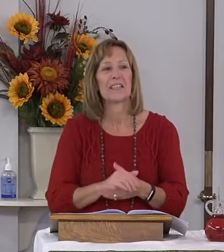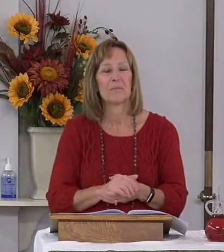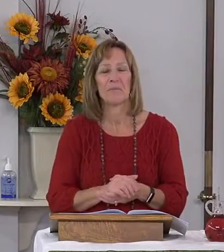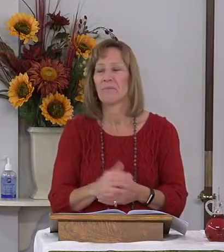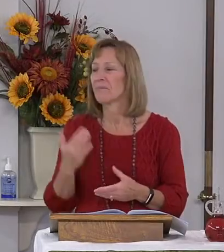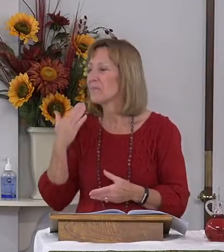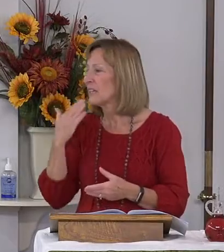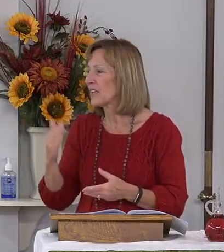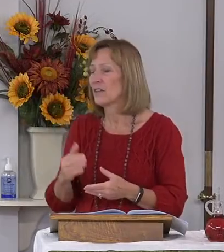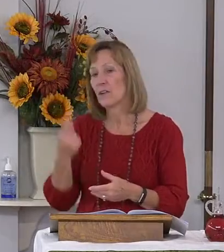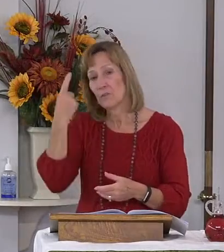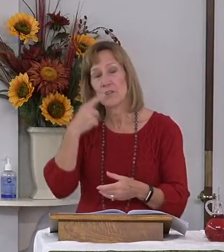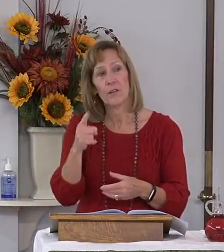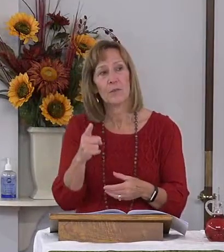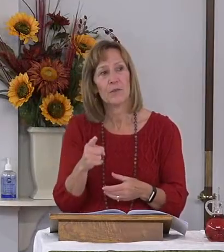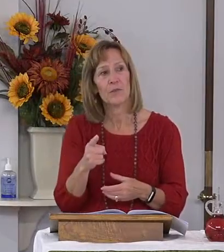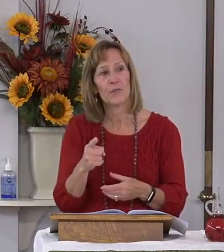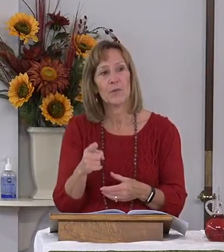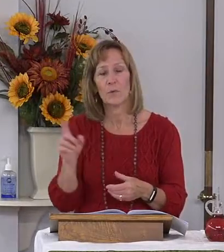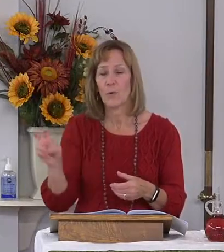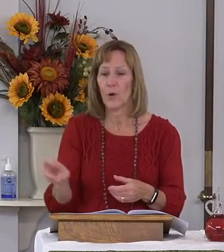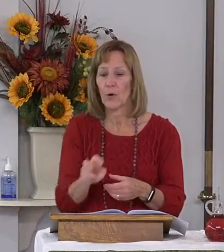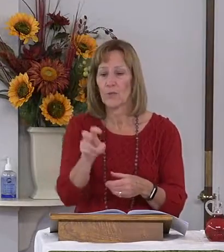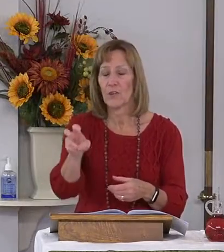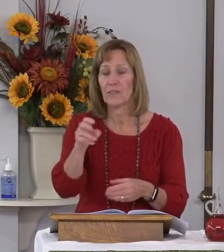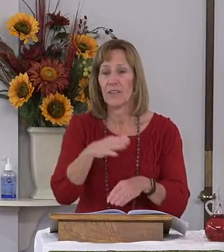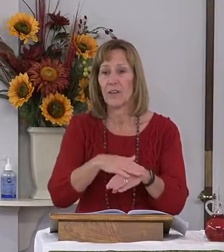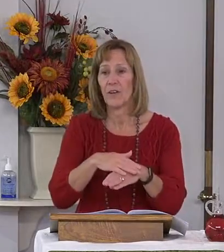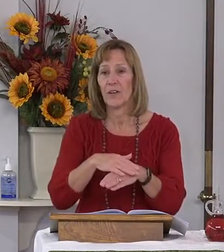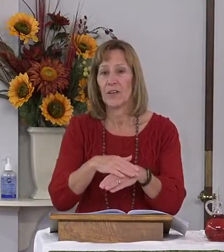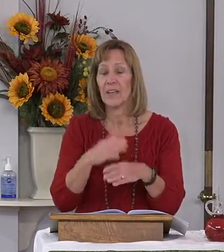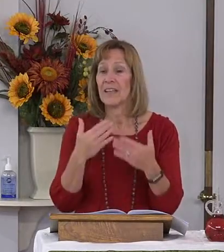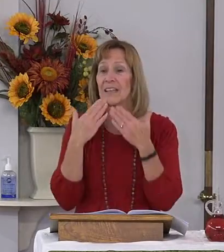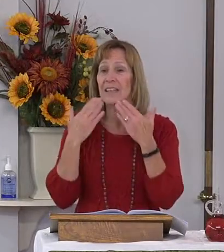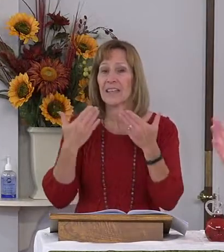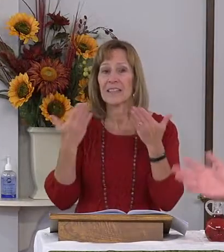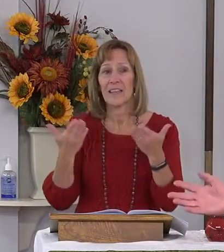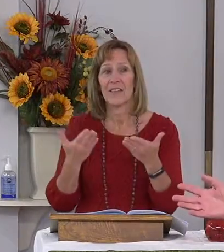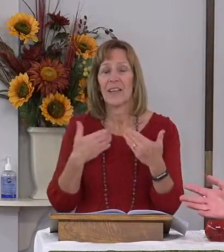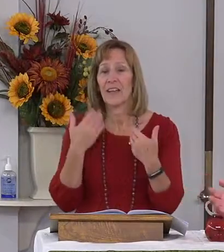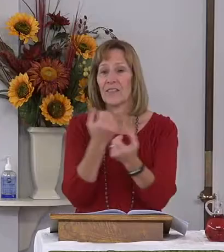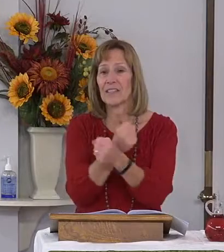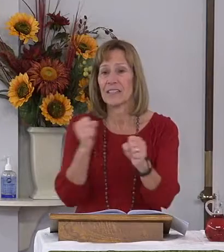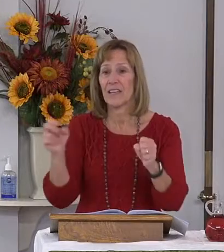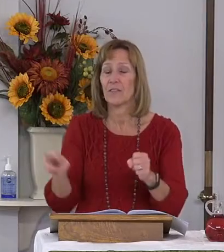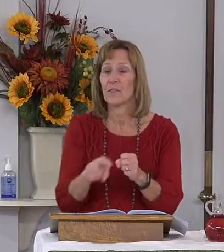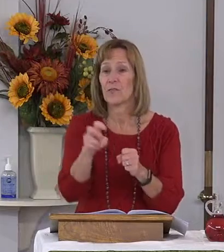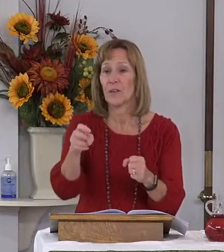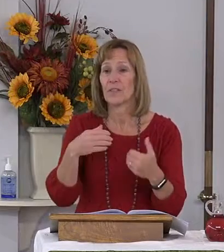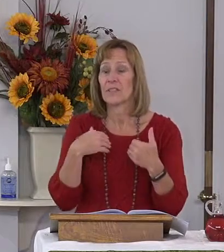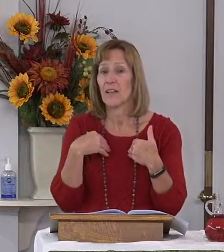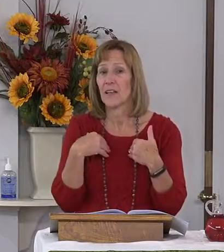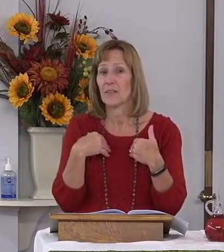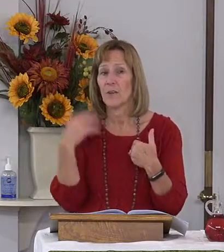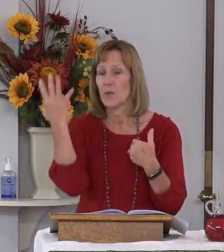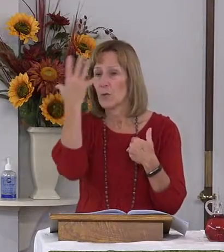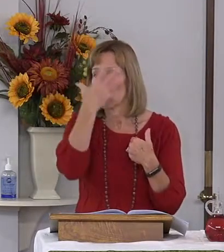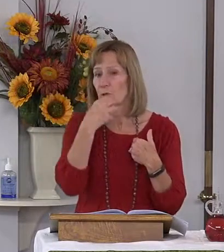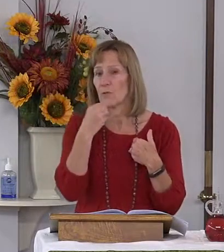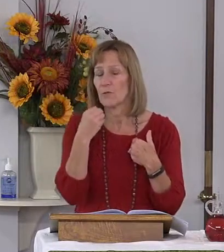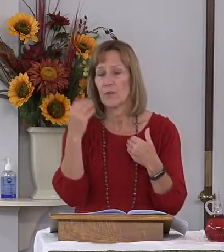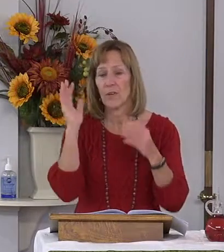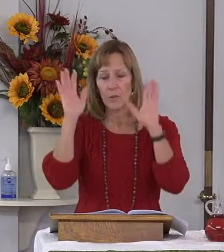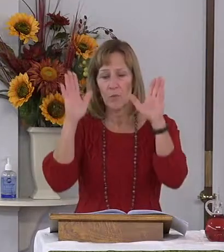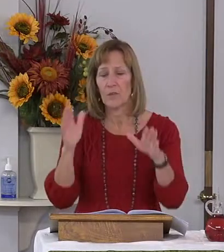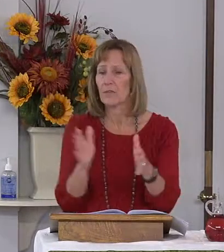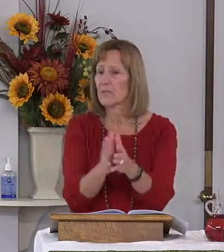Deaconess. And for those of you who are traveling on over Thanksgiving, safe travels to you. Have a beautiful and